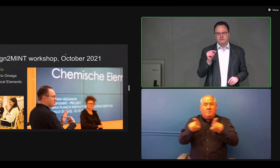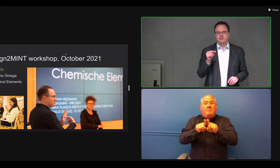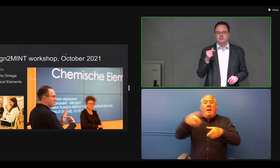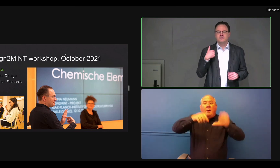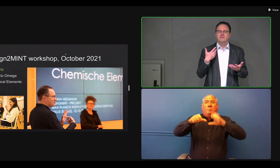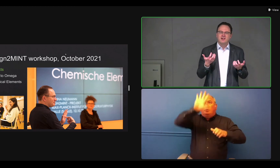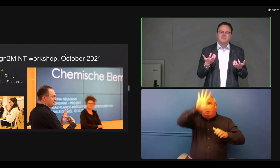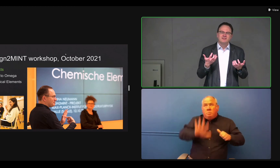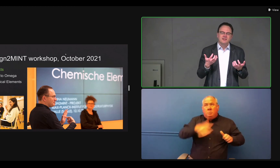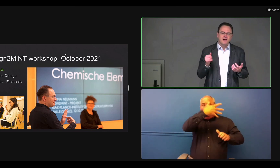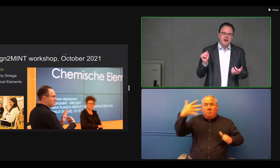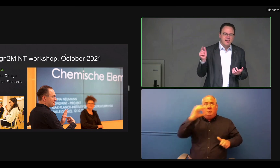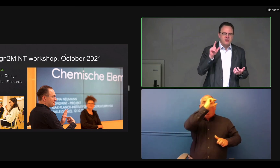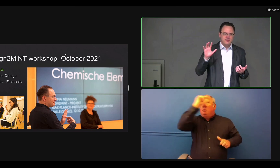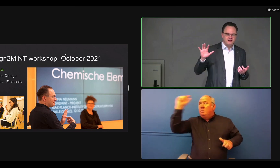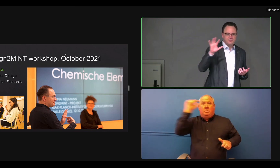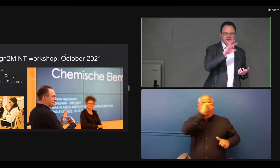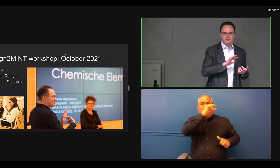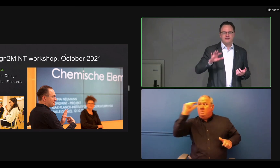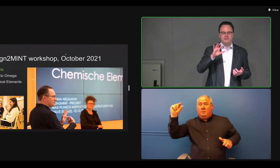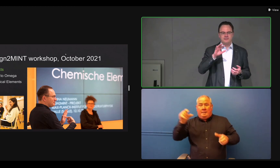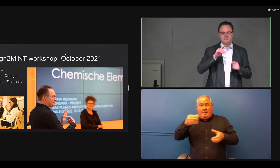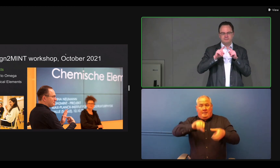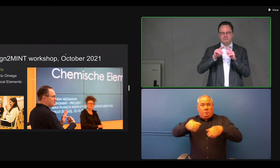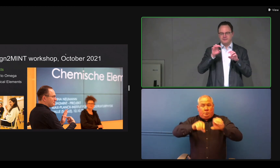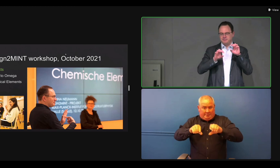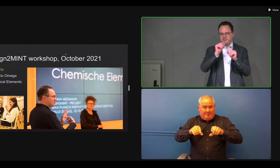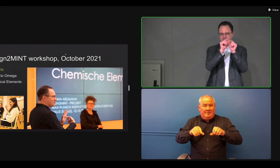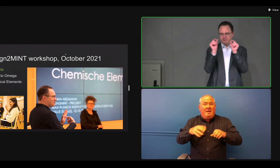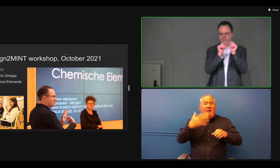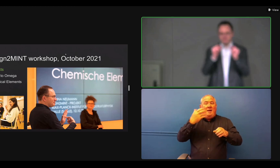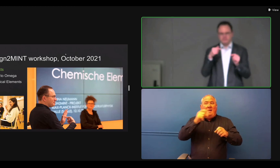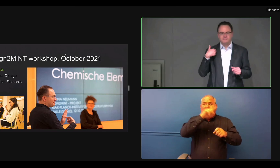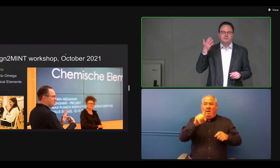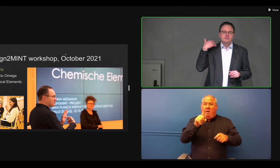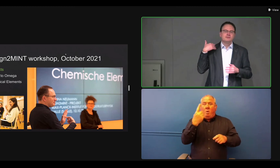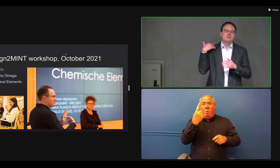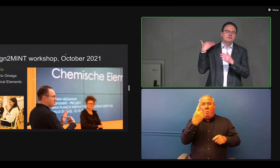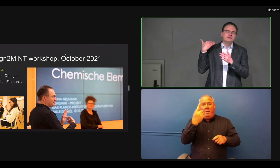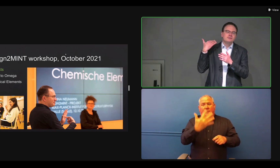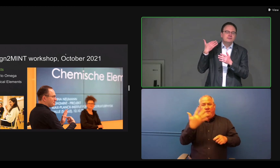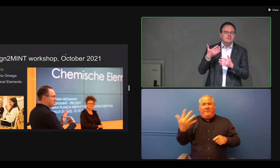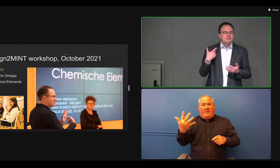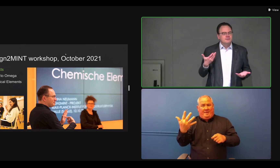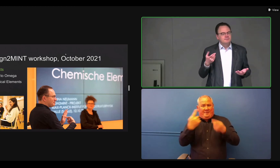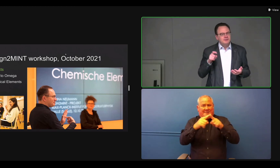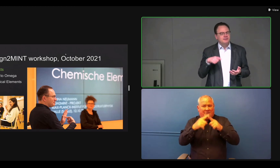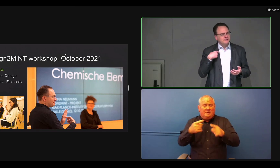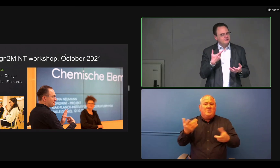And ASL and DGS have a very similar system of fingerspelling, the tau being one difference in